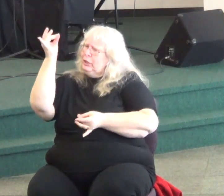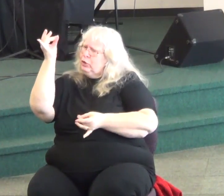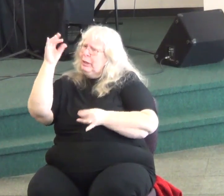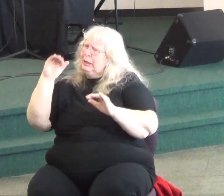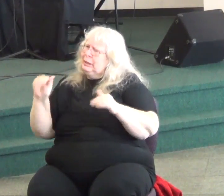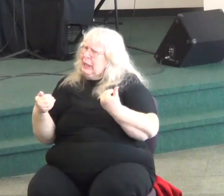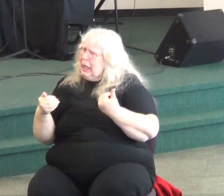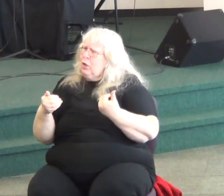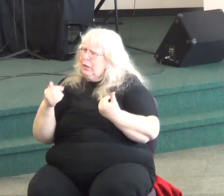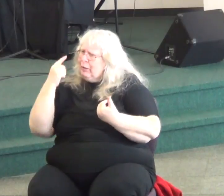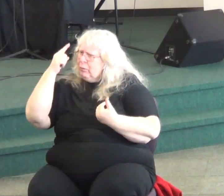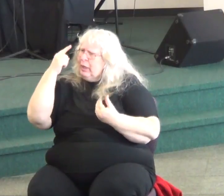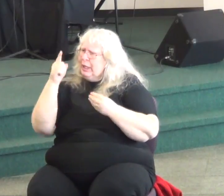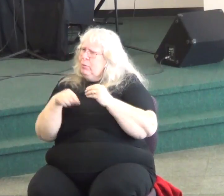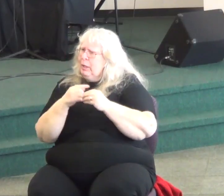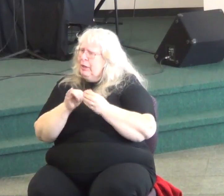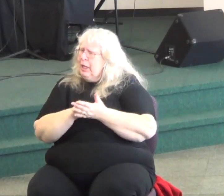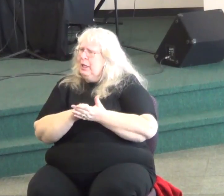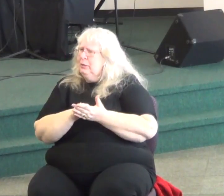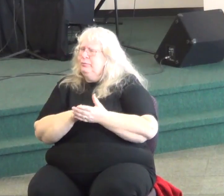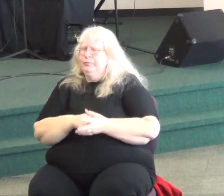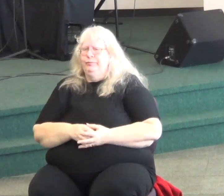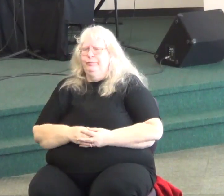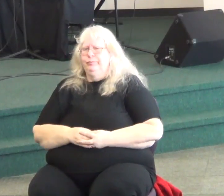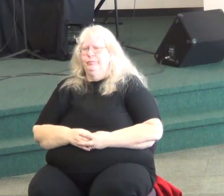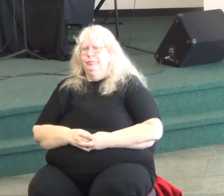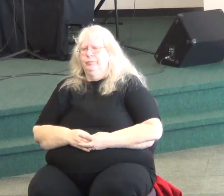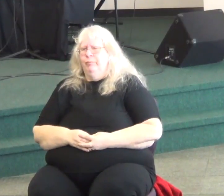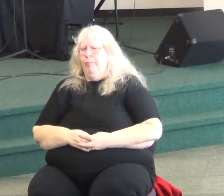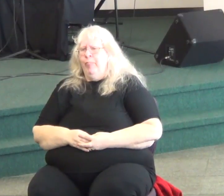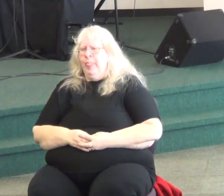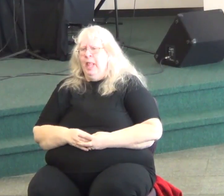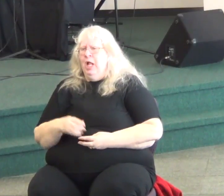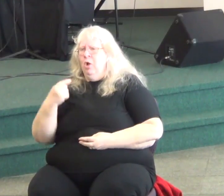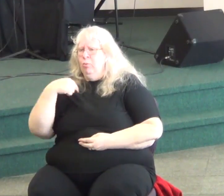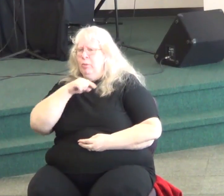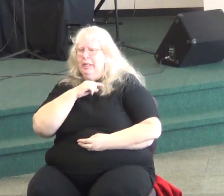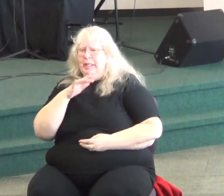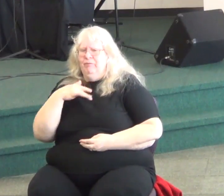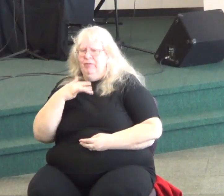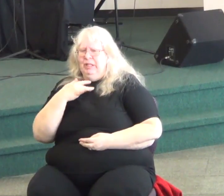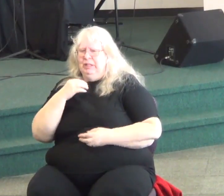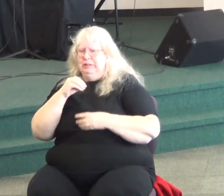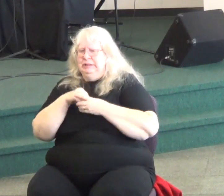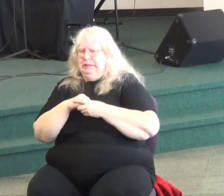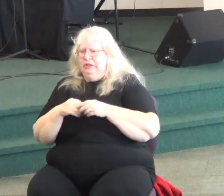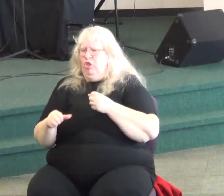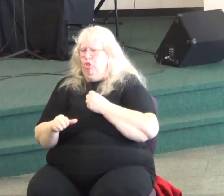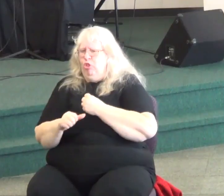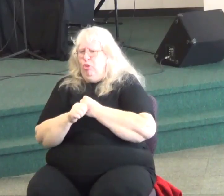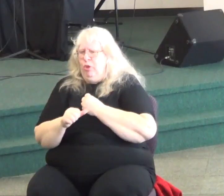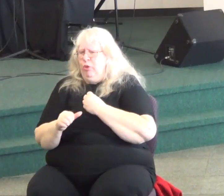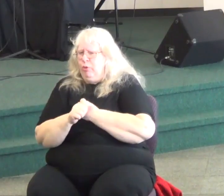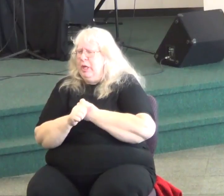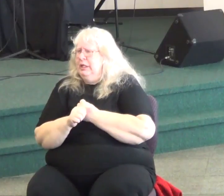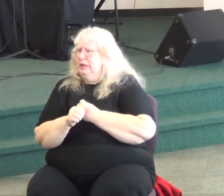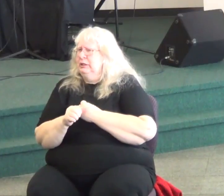in that state ourselves as human beings. Threatened at work, threatened at school, threatened by a family member. We just